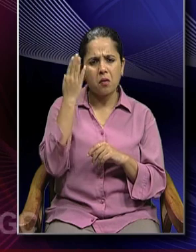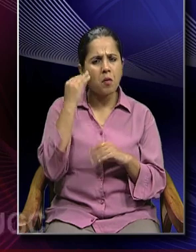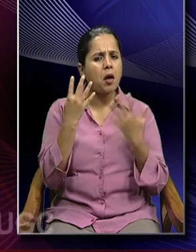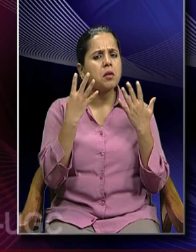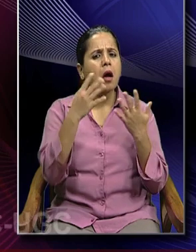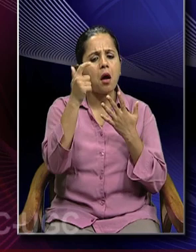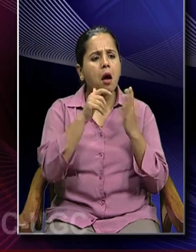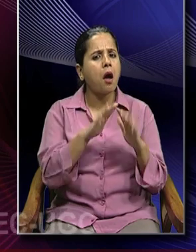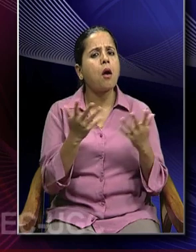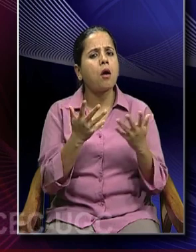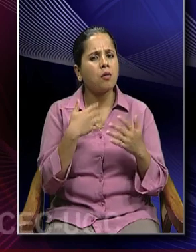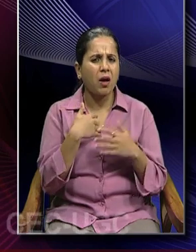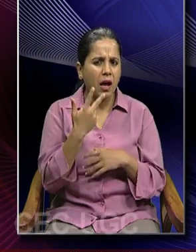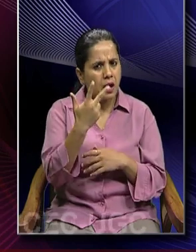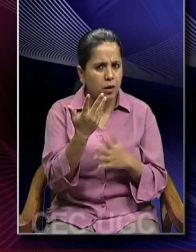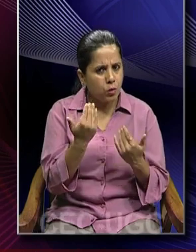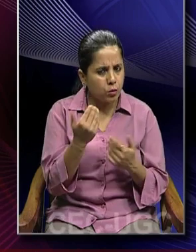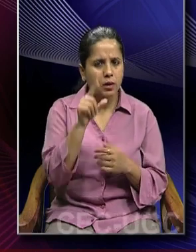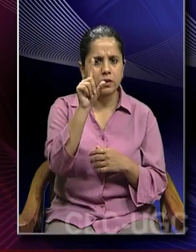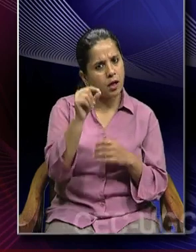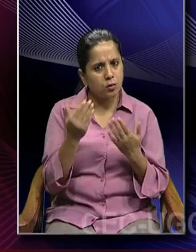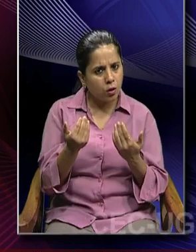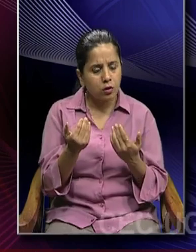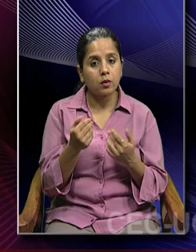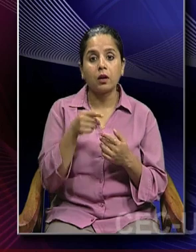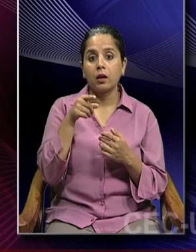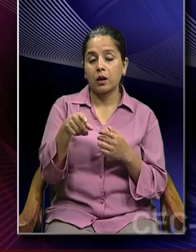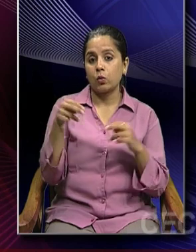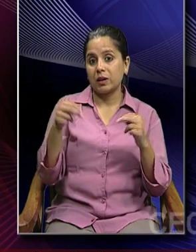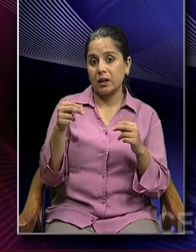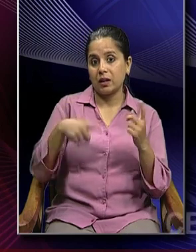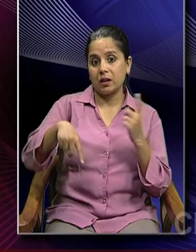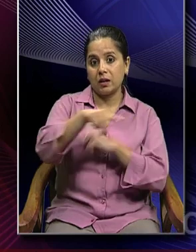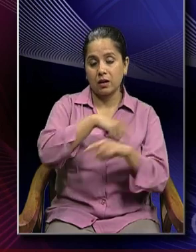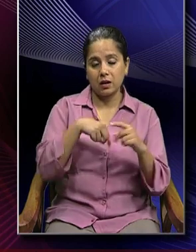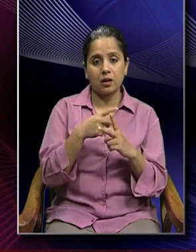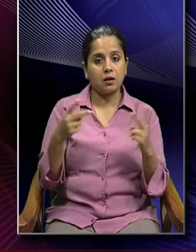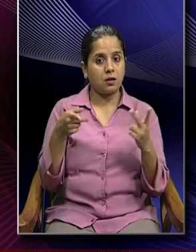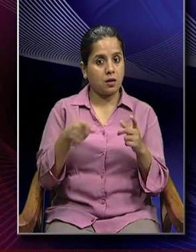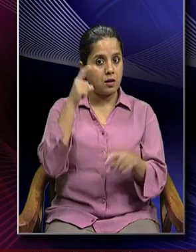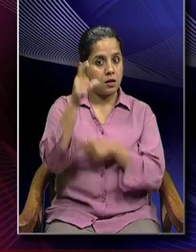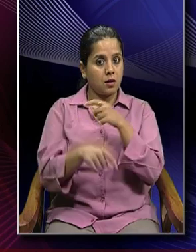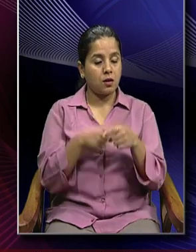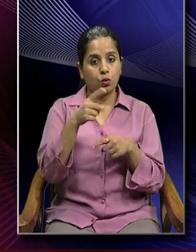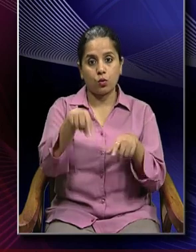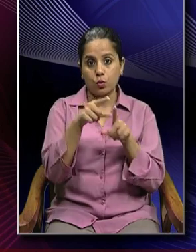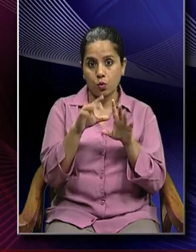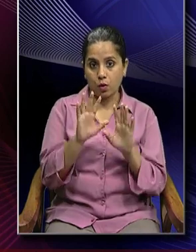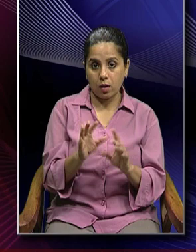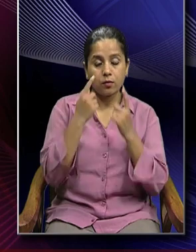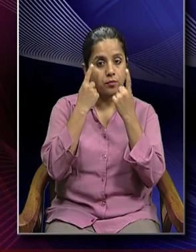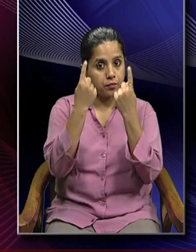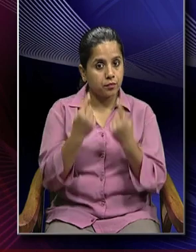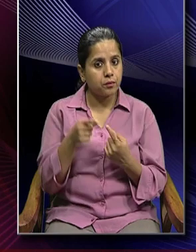are there, can we have 8 points or 10 points? According to the requirement of the industry in which you are conducting the analysis,